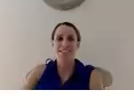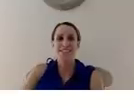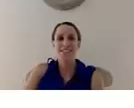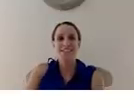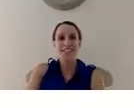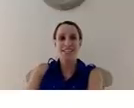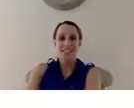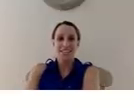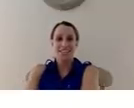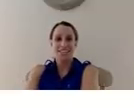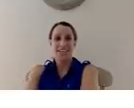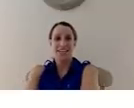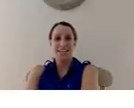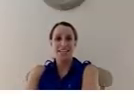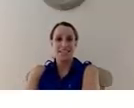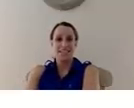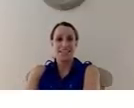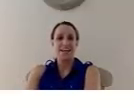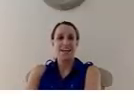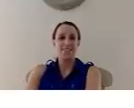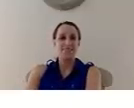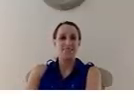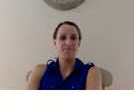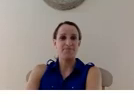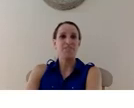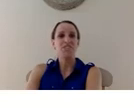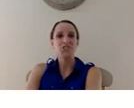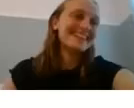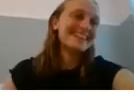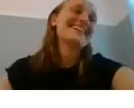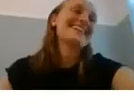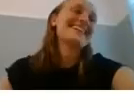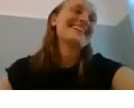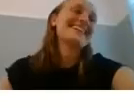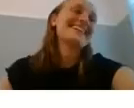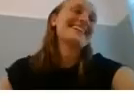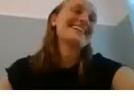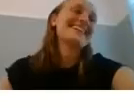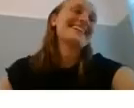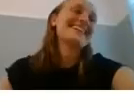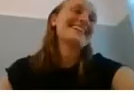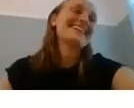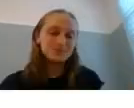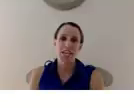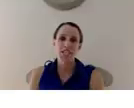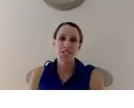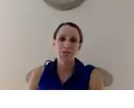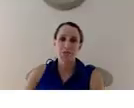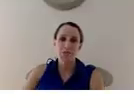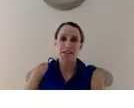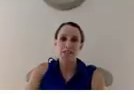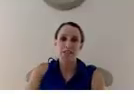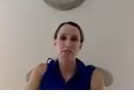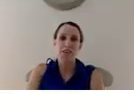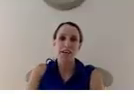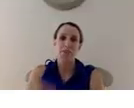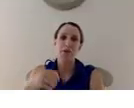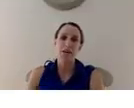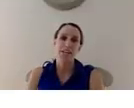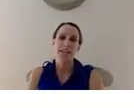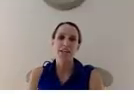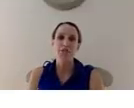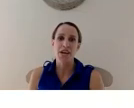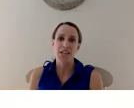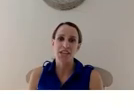guys for sure we're lucky judy wallace excellent job education respect are so very